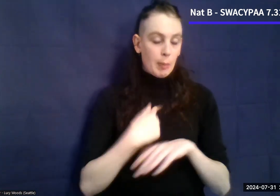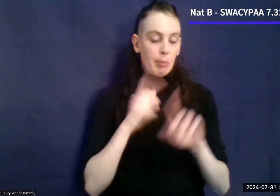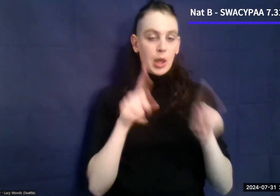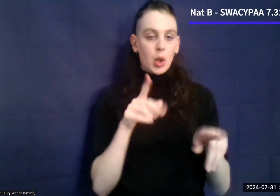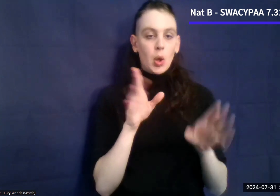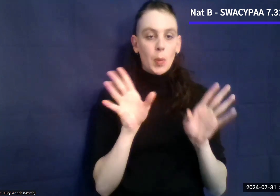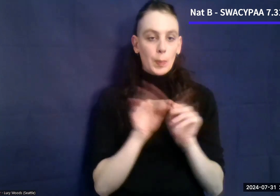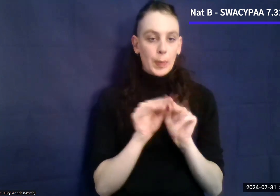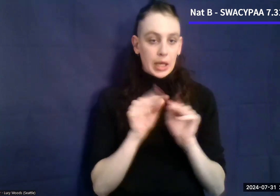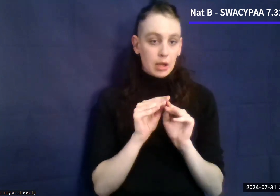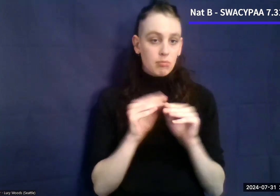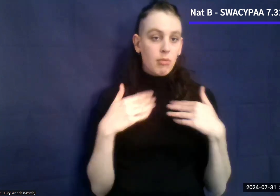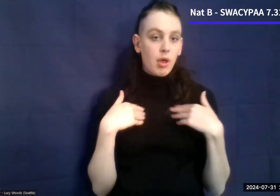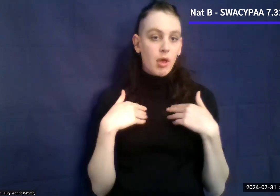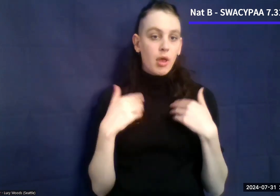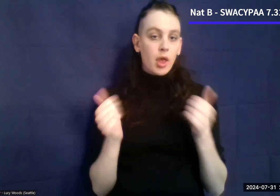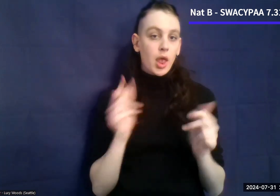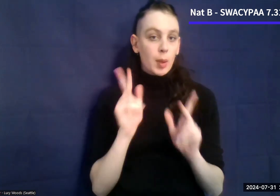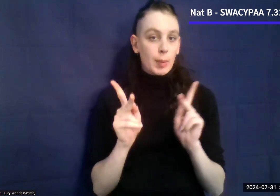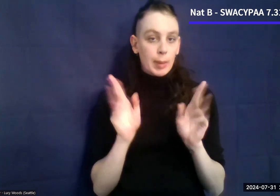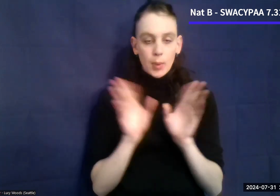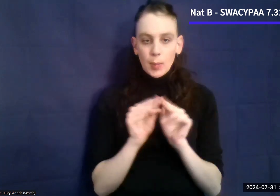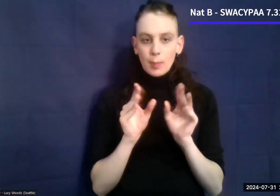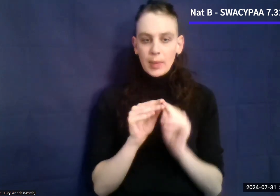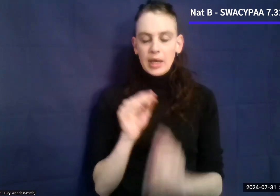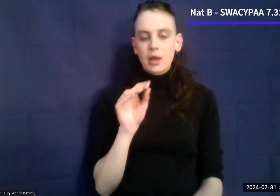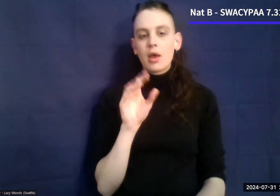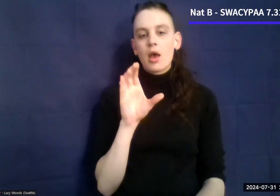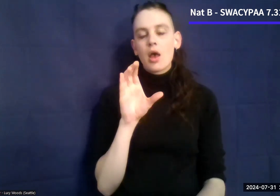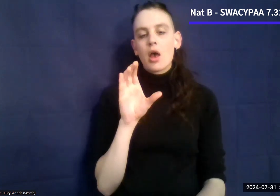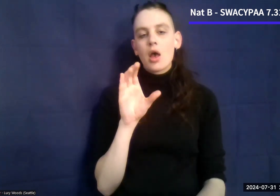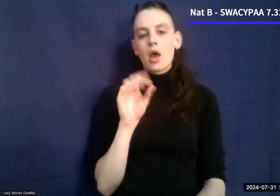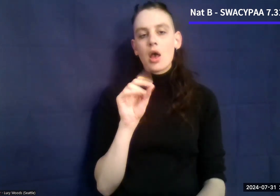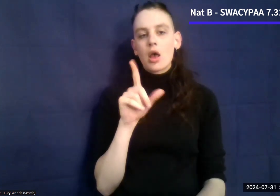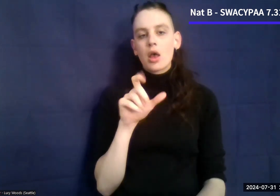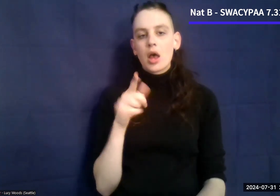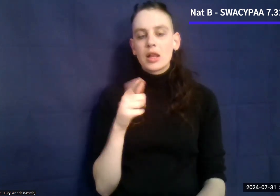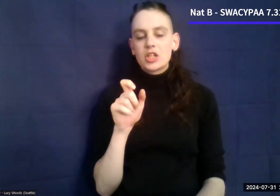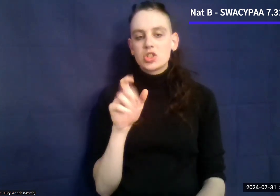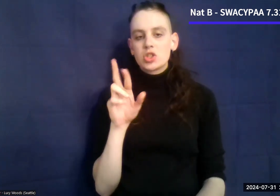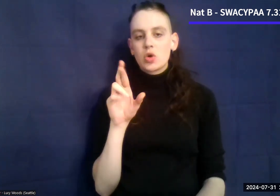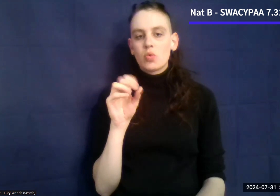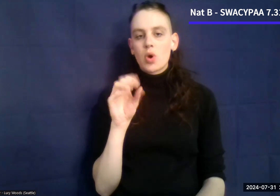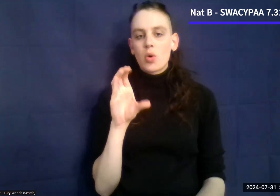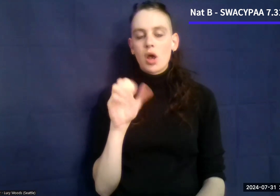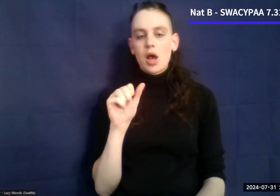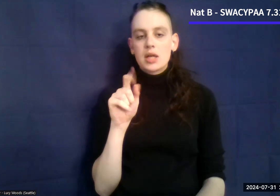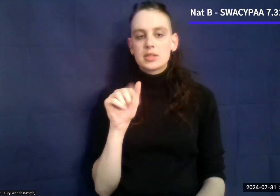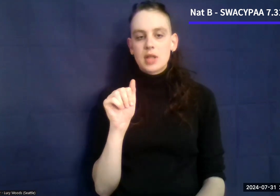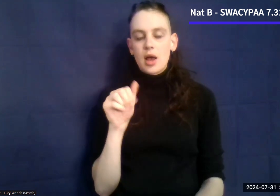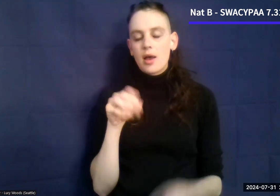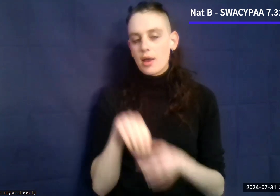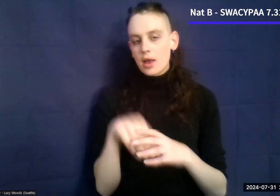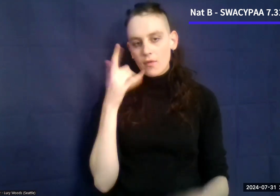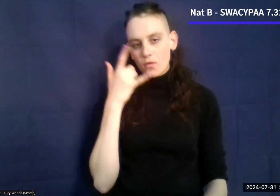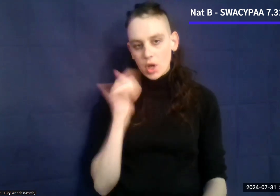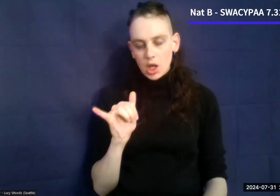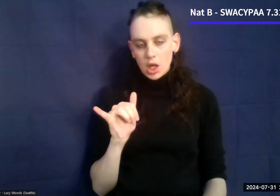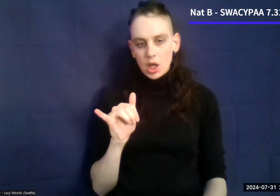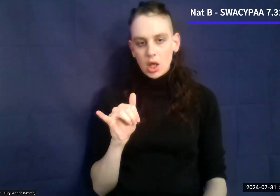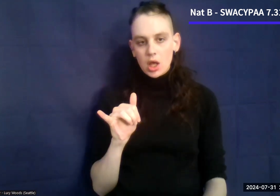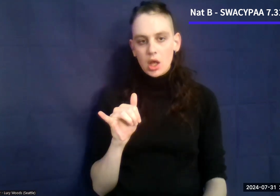people's meeting in Contra Costa, California, in Pleasant Hill. Great meeting hub. It's 193 Mayhew